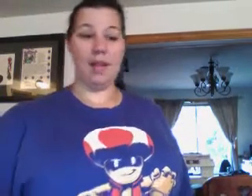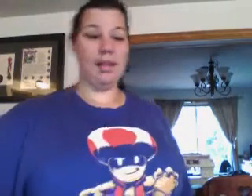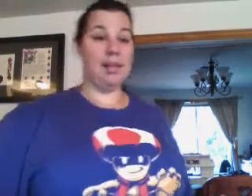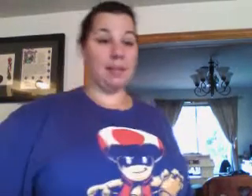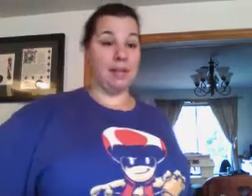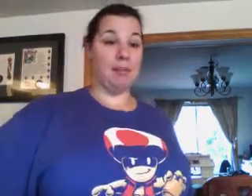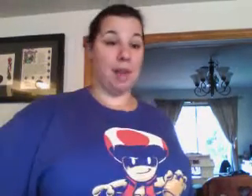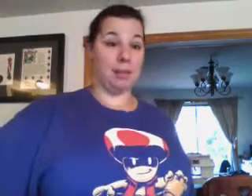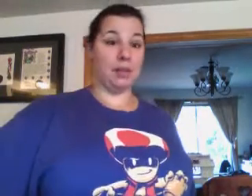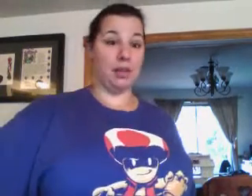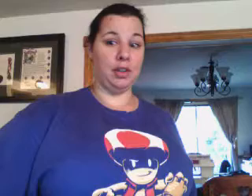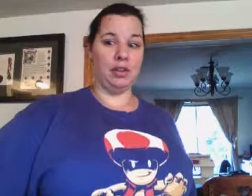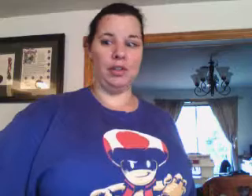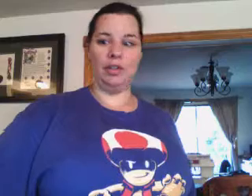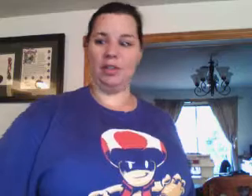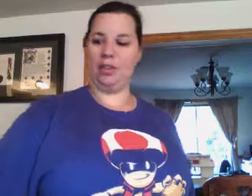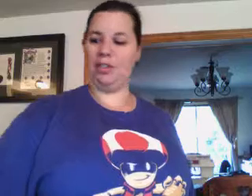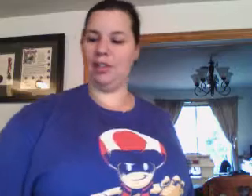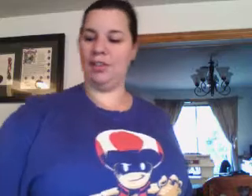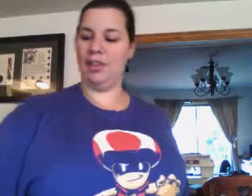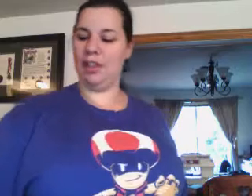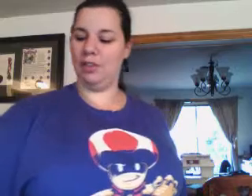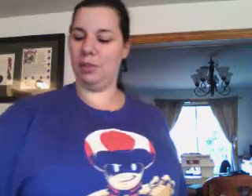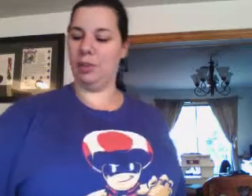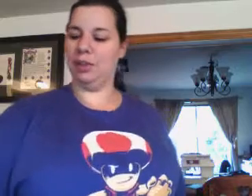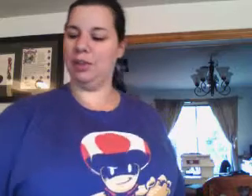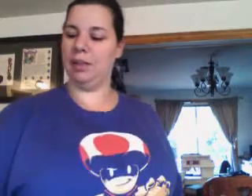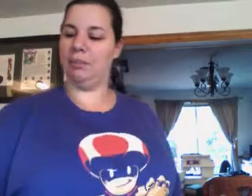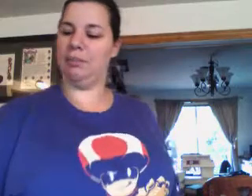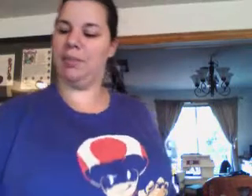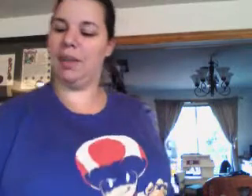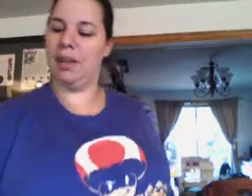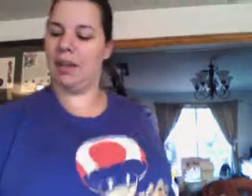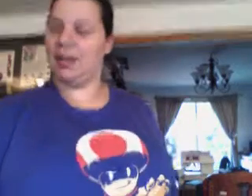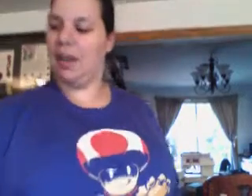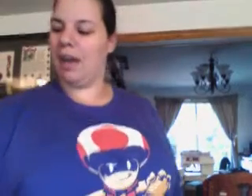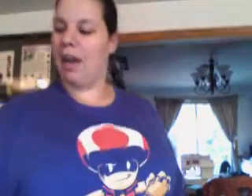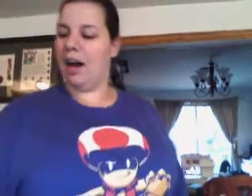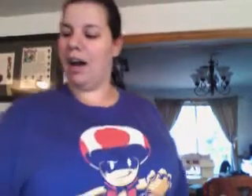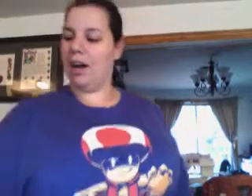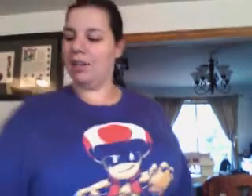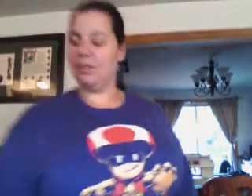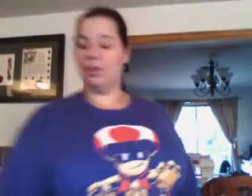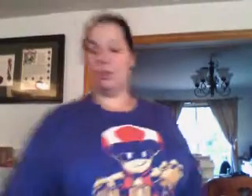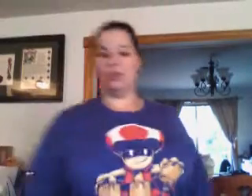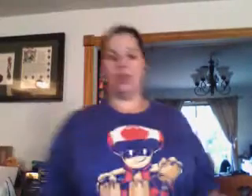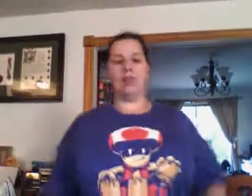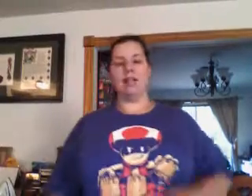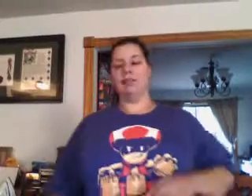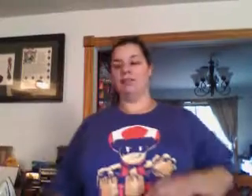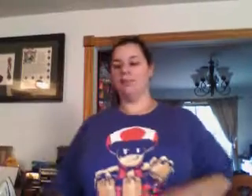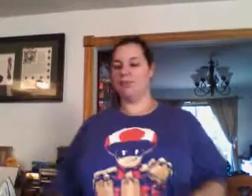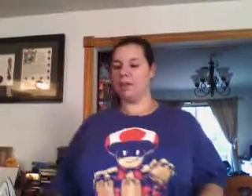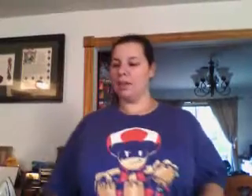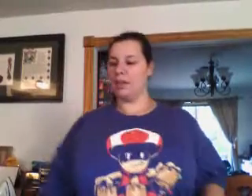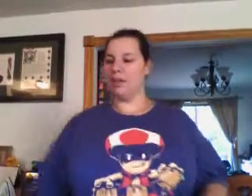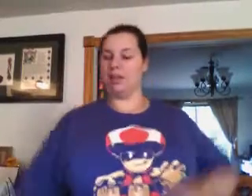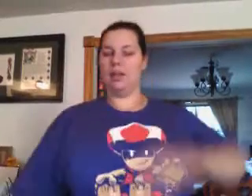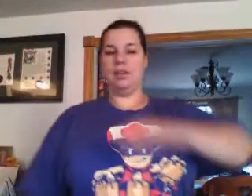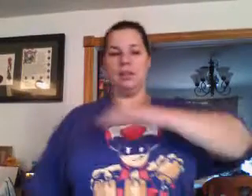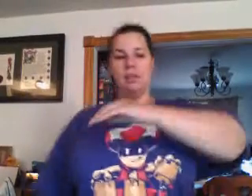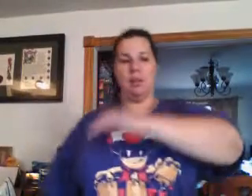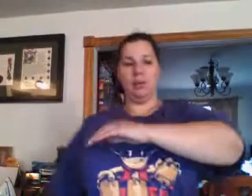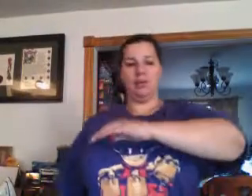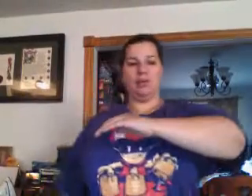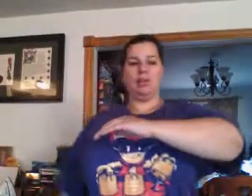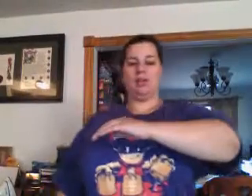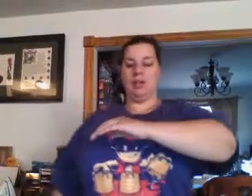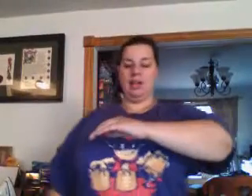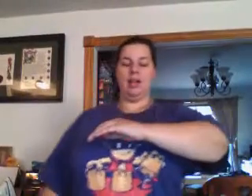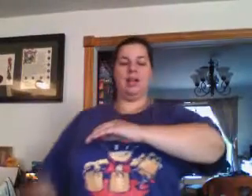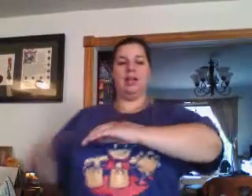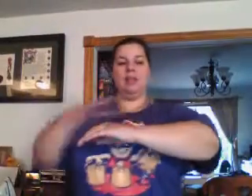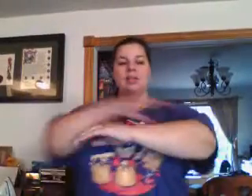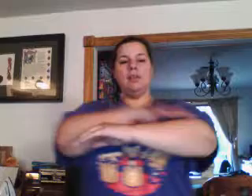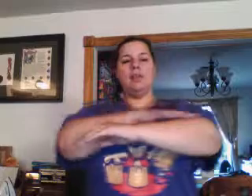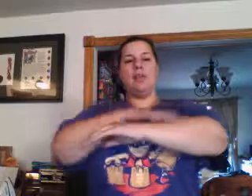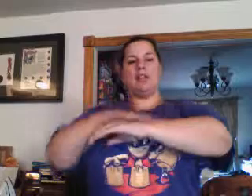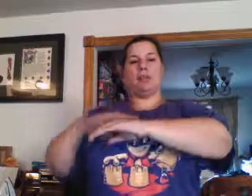Yes, I'm absolutely using cheat sheets in case you're wondering. So chocolate. So this is a base